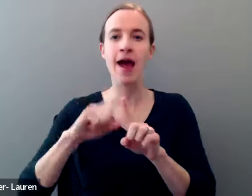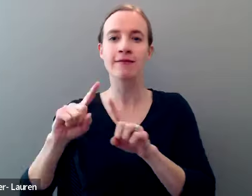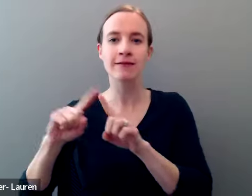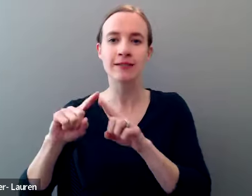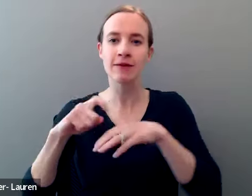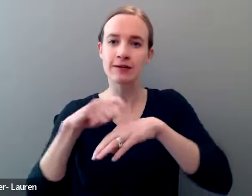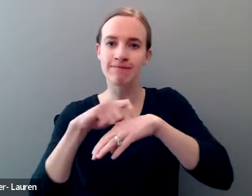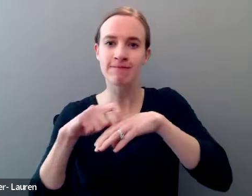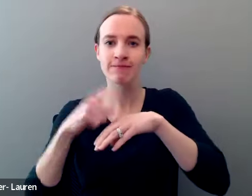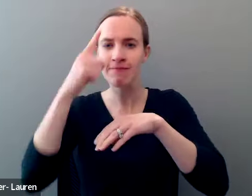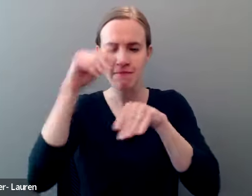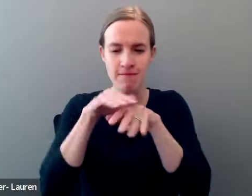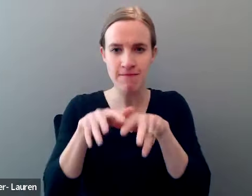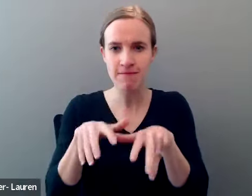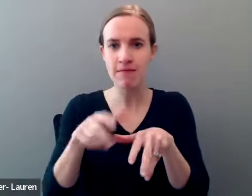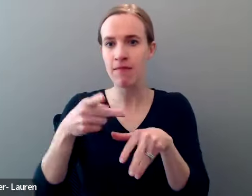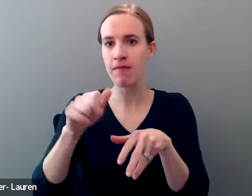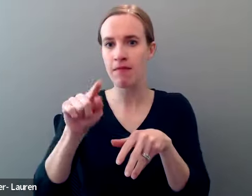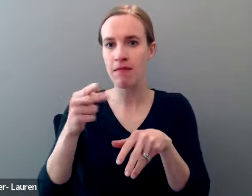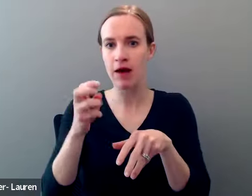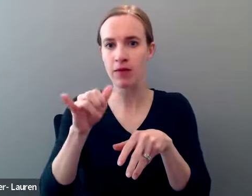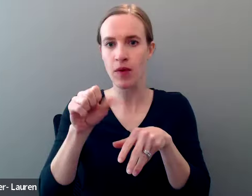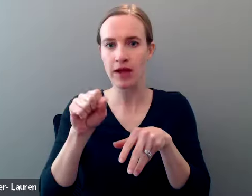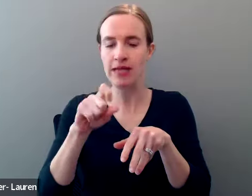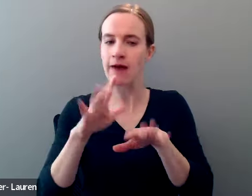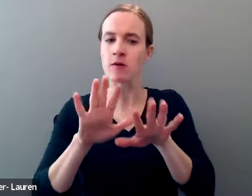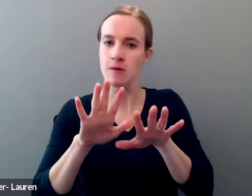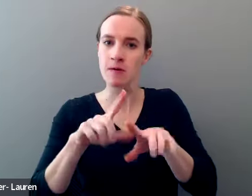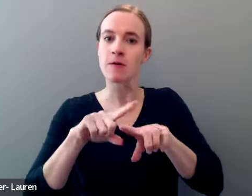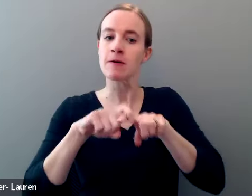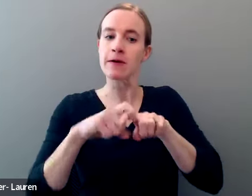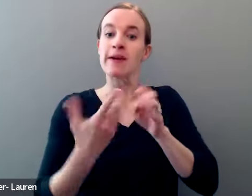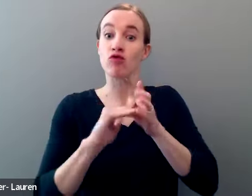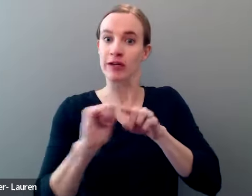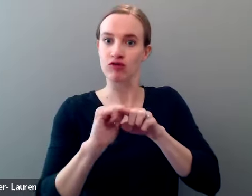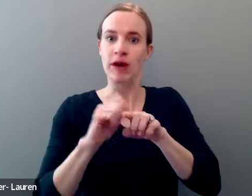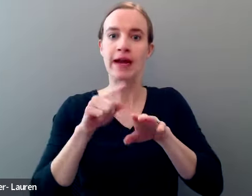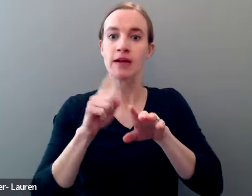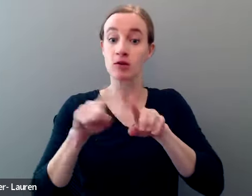so that your post-traumatic stress disorder reactions aren't as